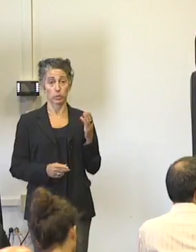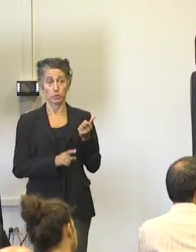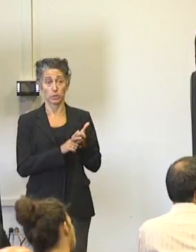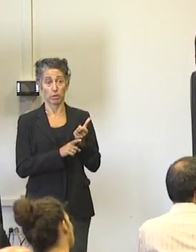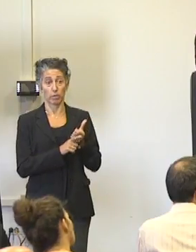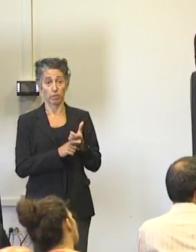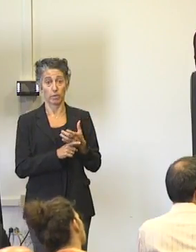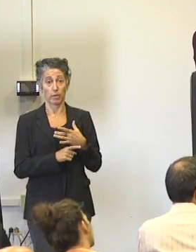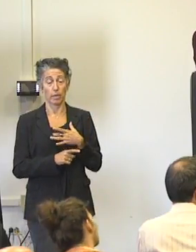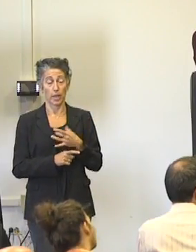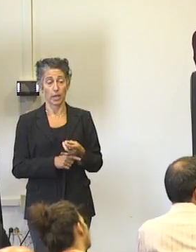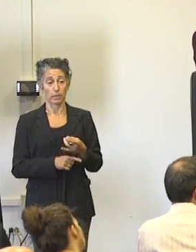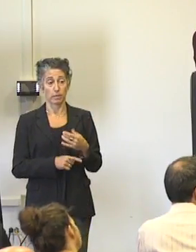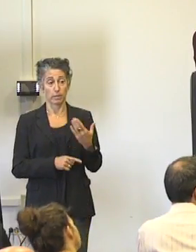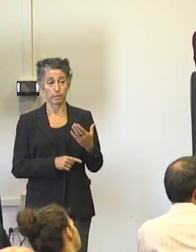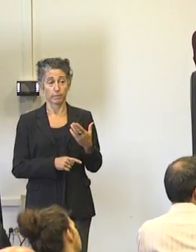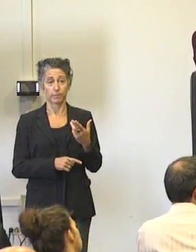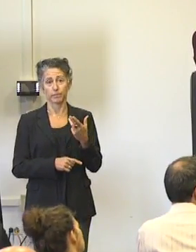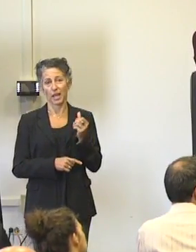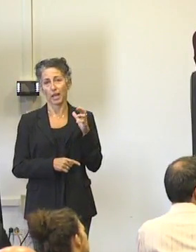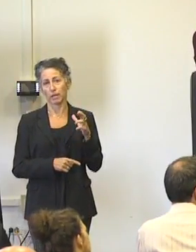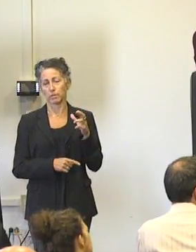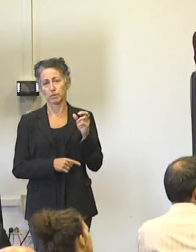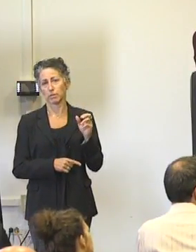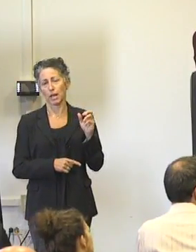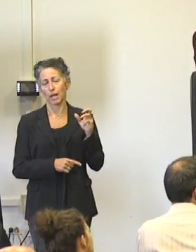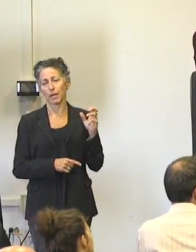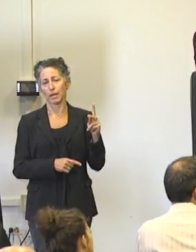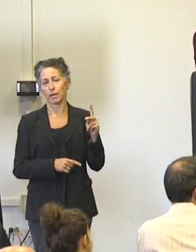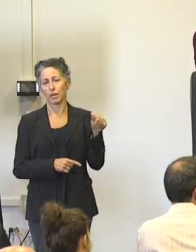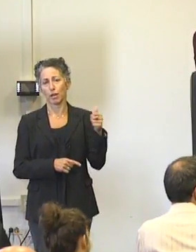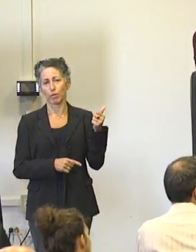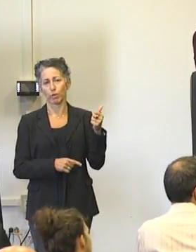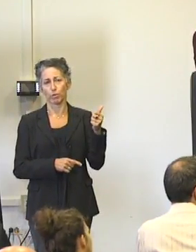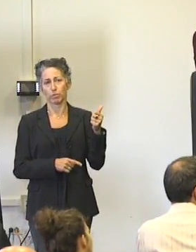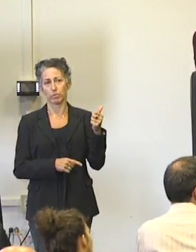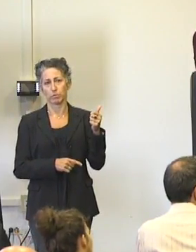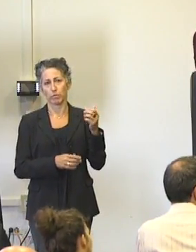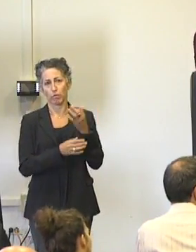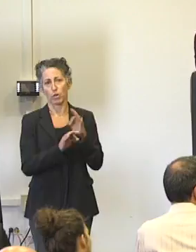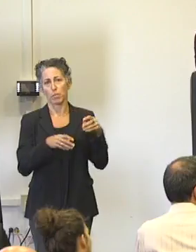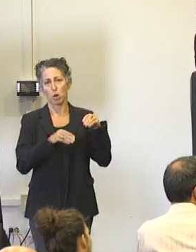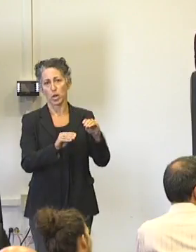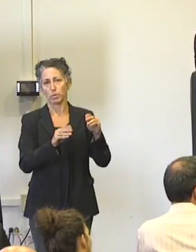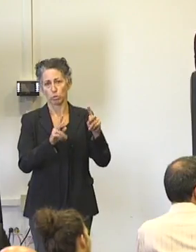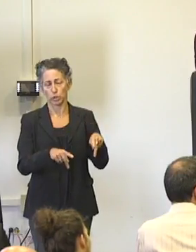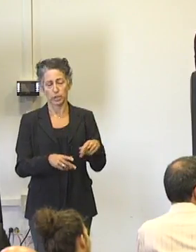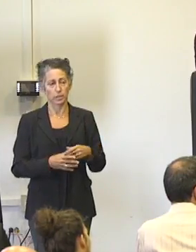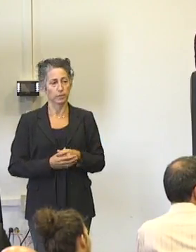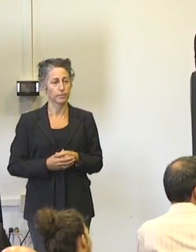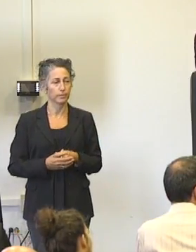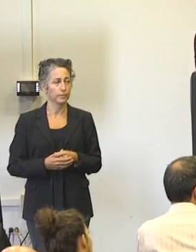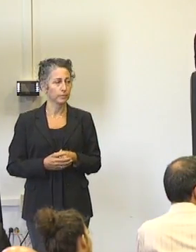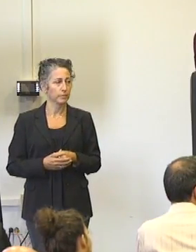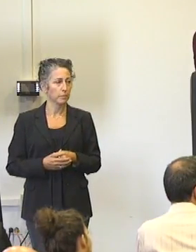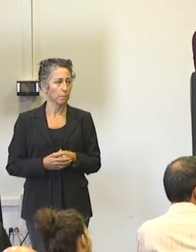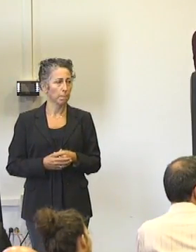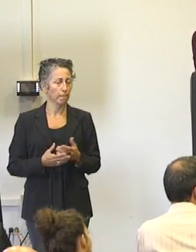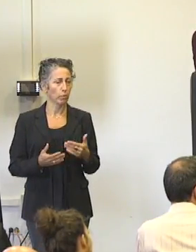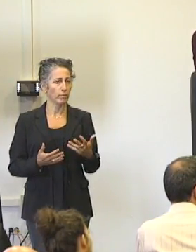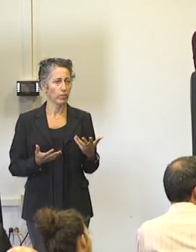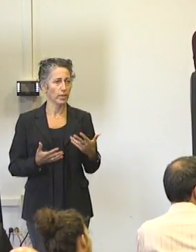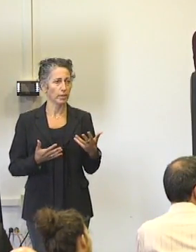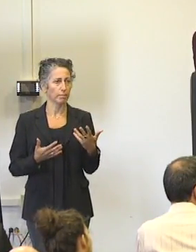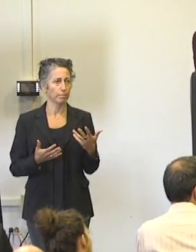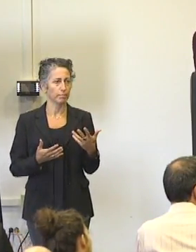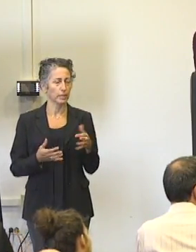like Hayek, another one of these free market luminaries, rejected the name conservatives, conservative, or